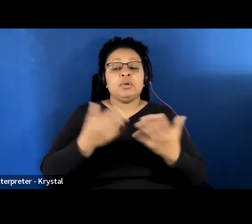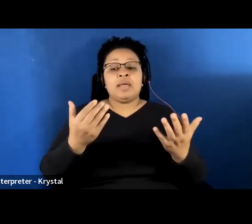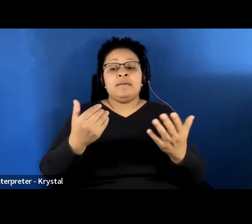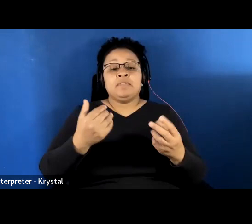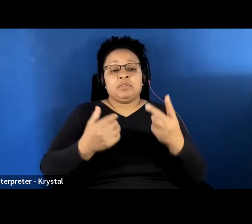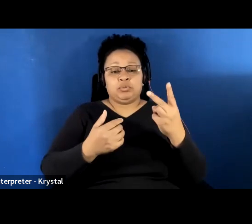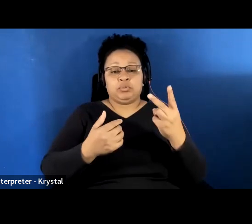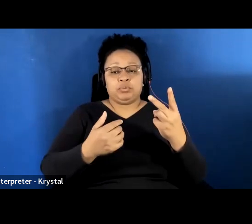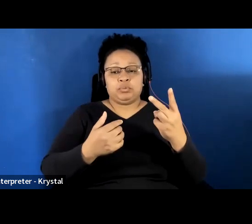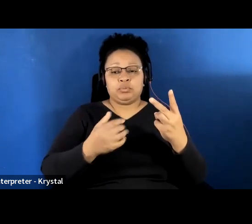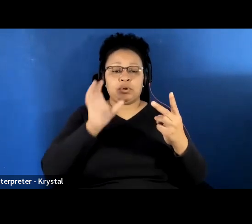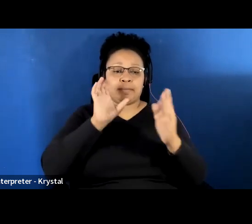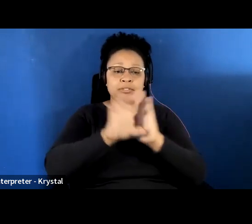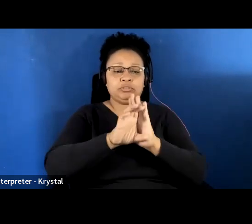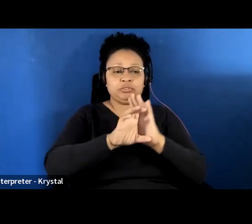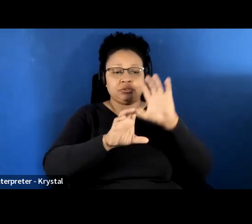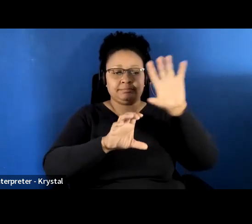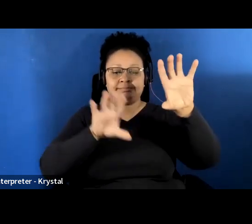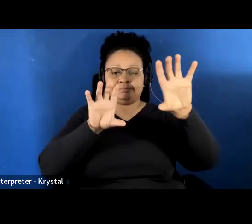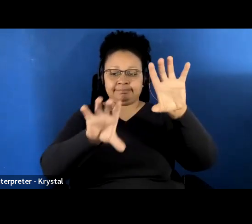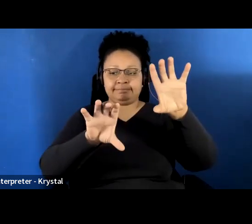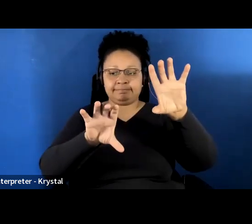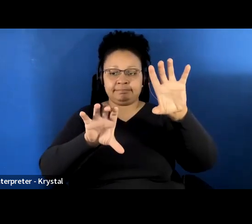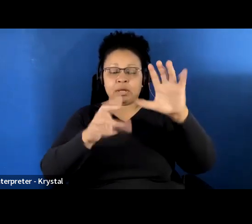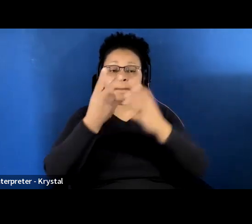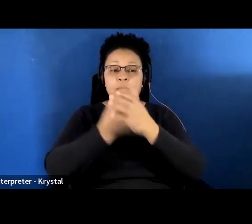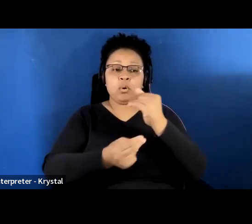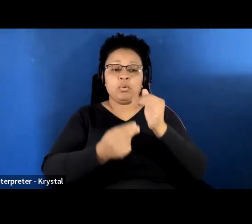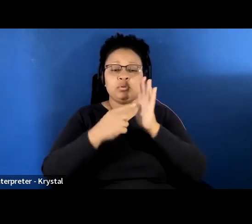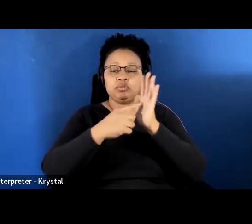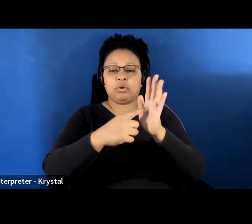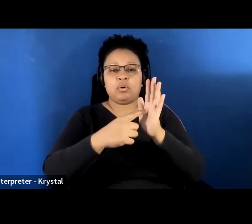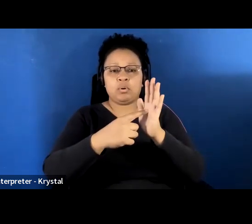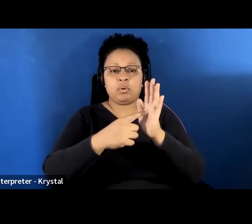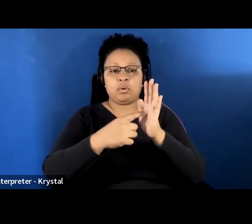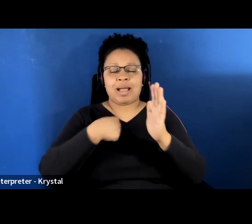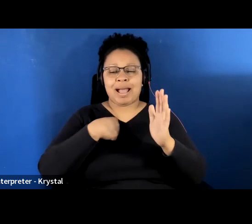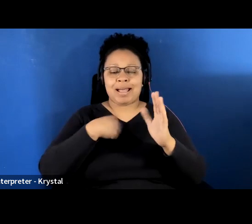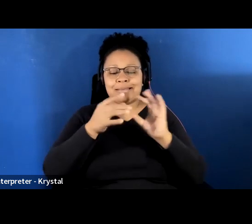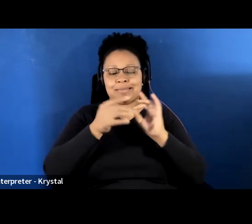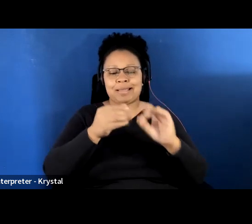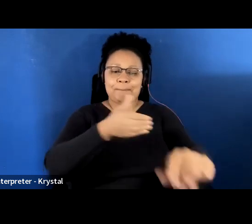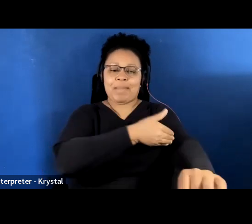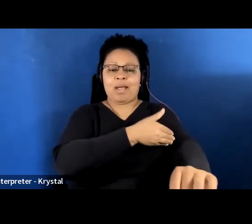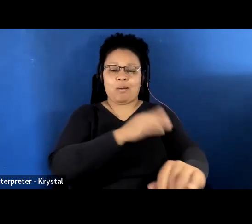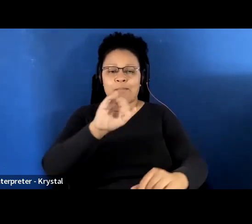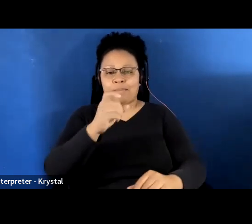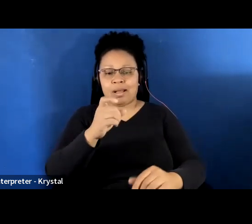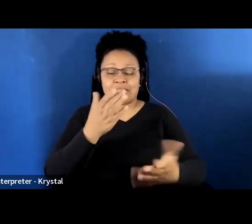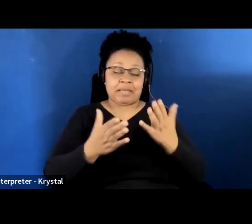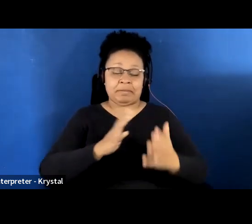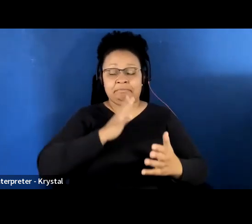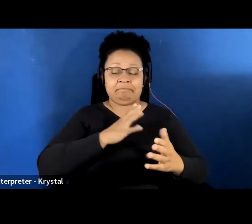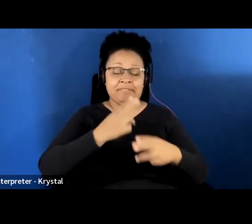2 pictures on your screen here. They're both of what I call power boxes. They might have a fancier name, but